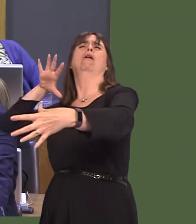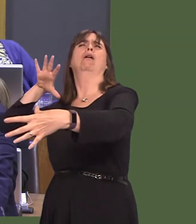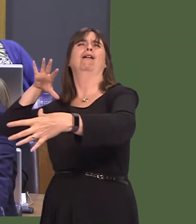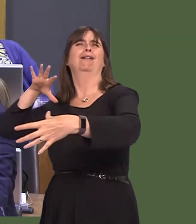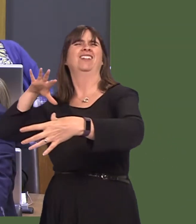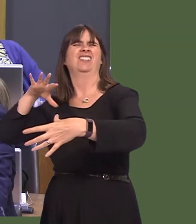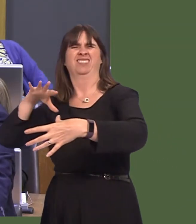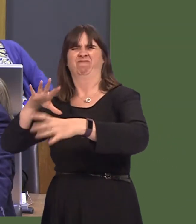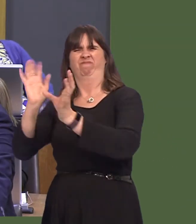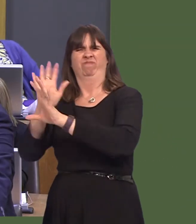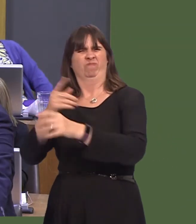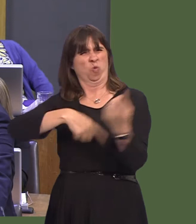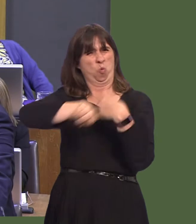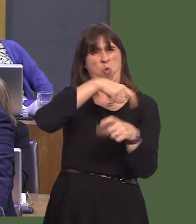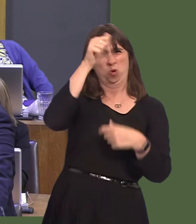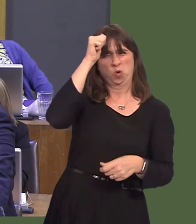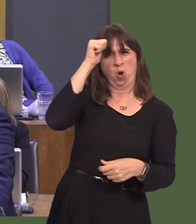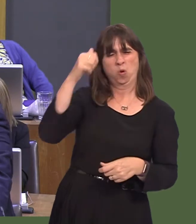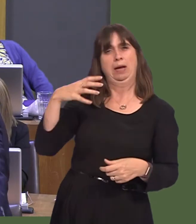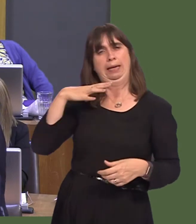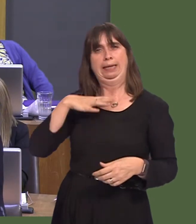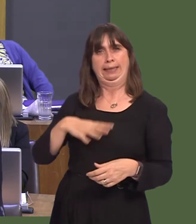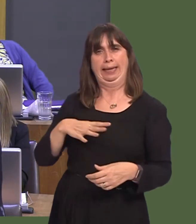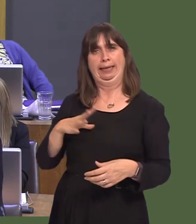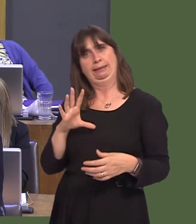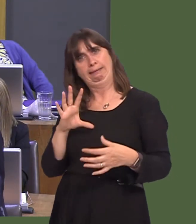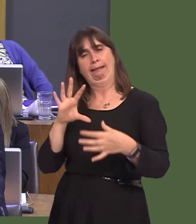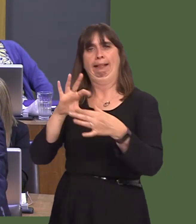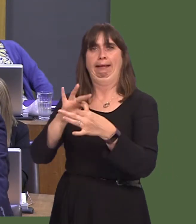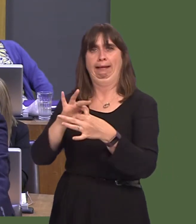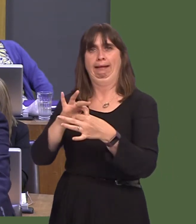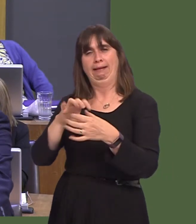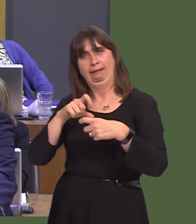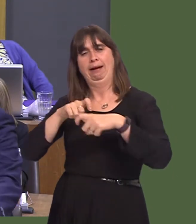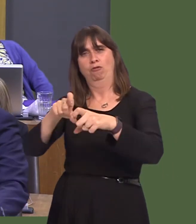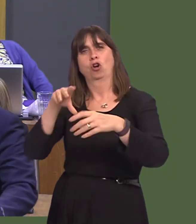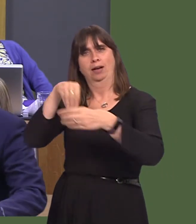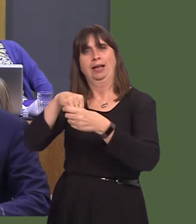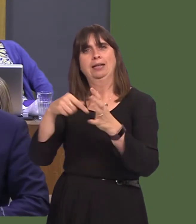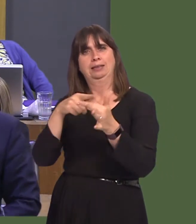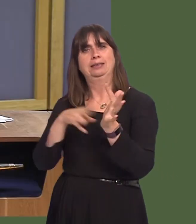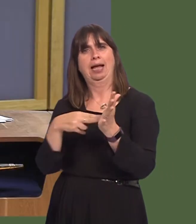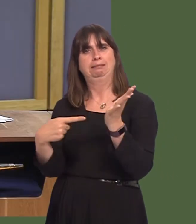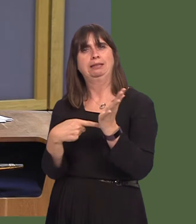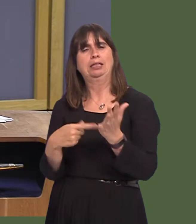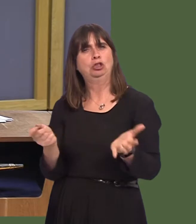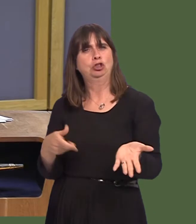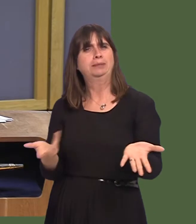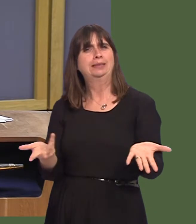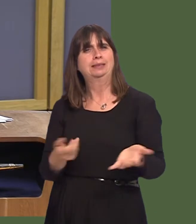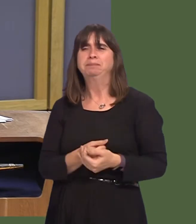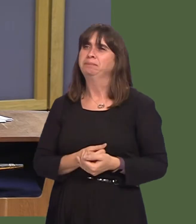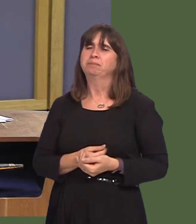an integrated programme to improve transport links is some kind of European plot. So there is no reason why we shouldn't stay part of this network. Russell